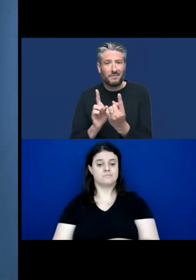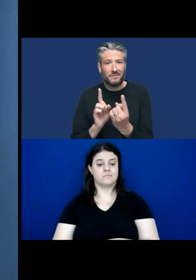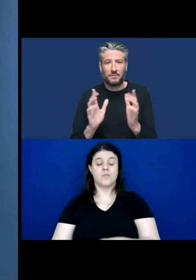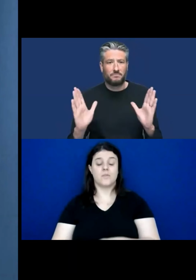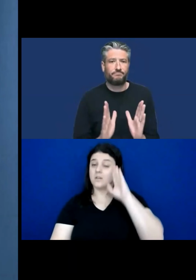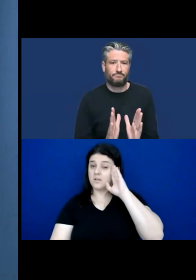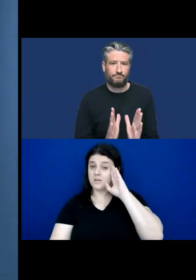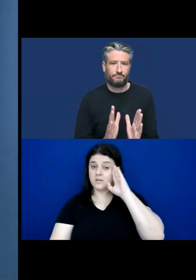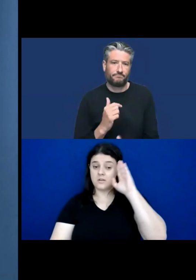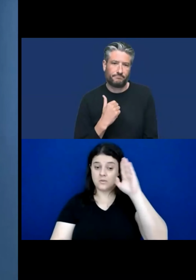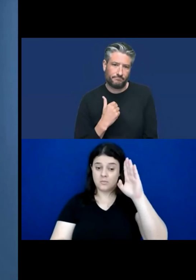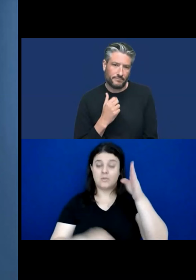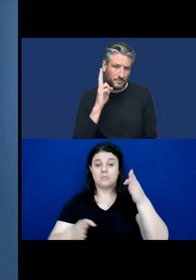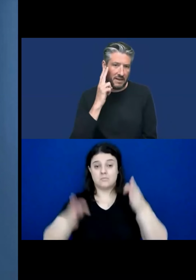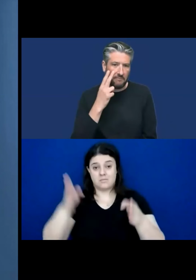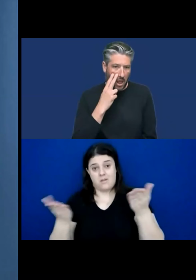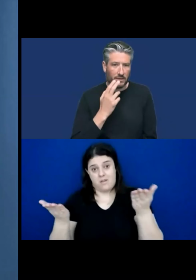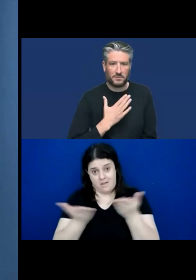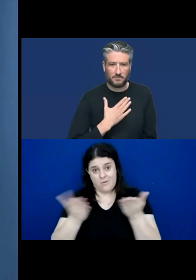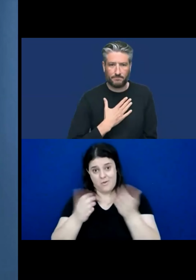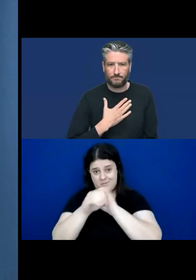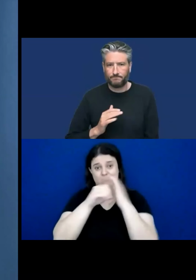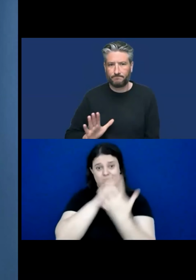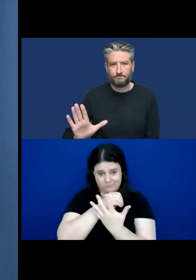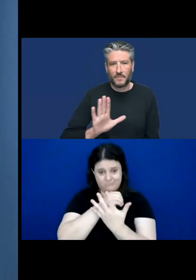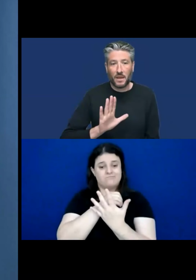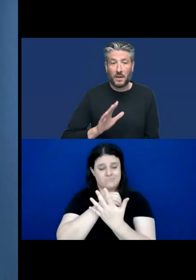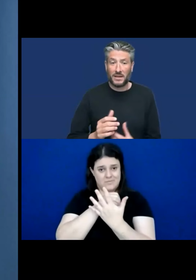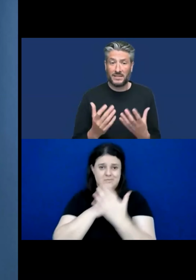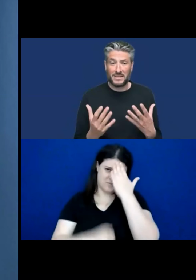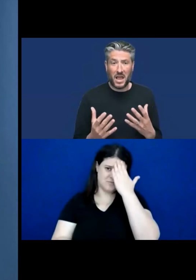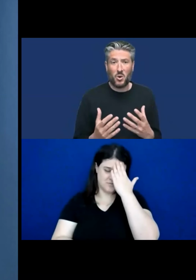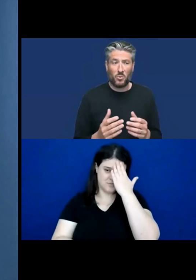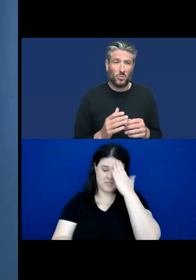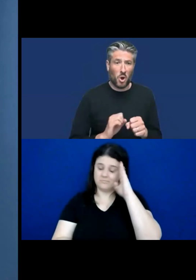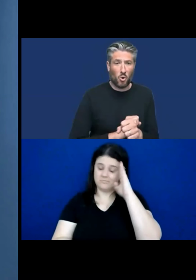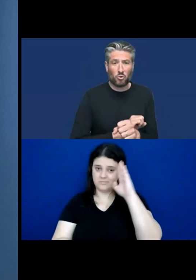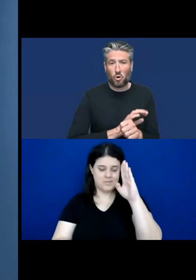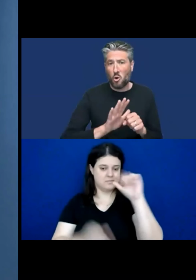Especially during these times of pandemic and coronavirus,